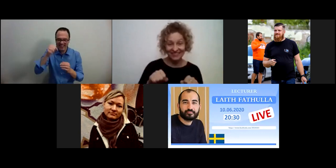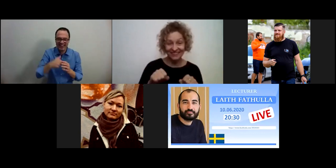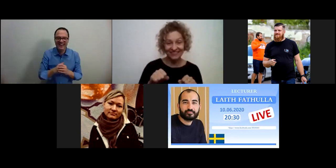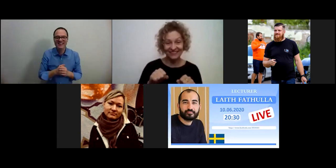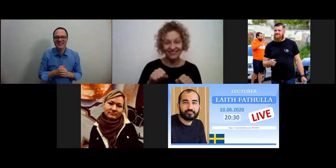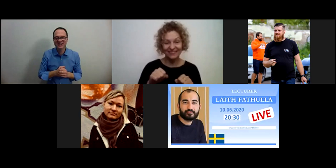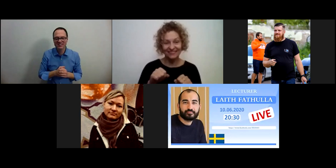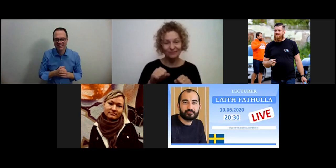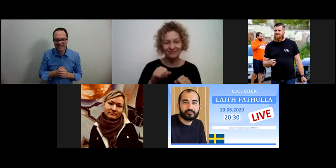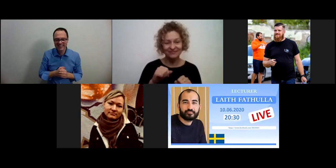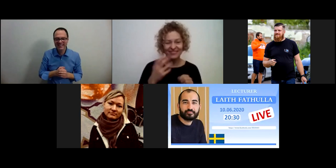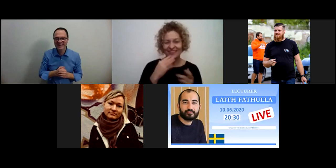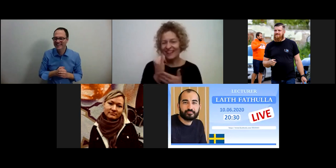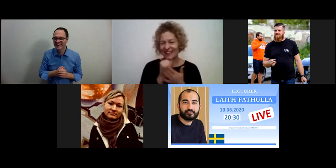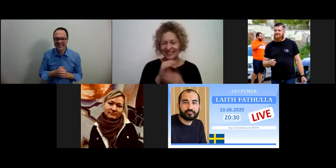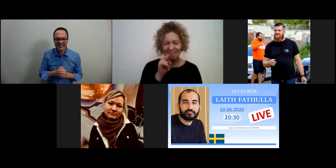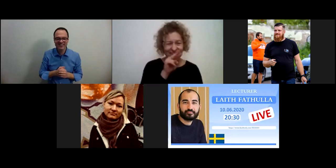Yes, we can see you.